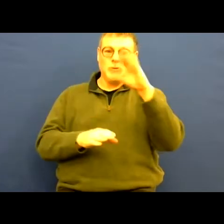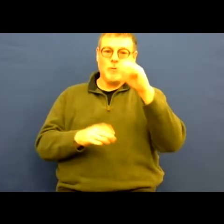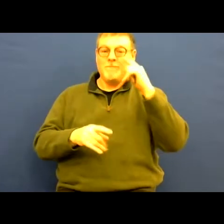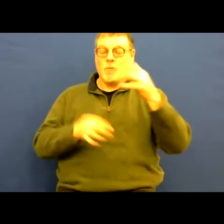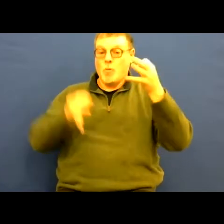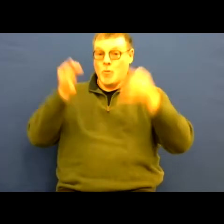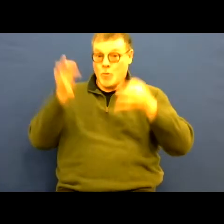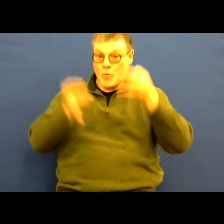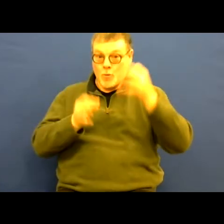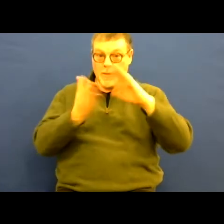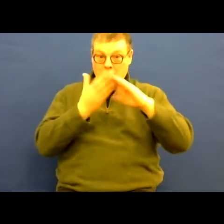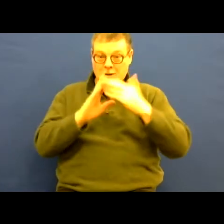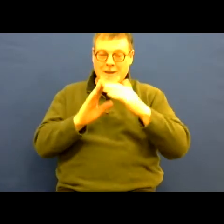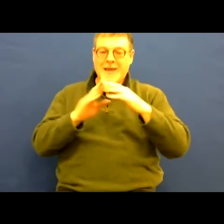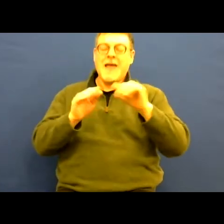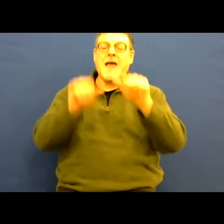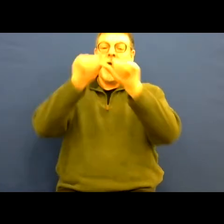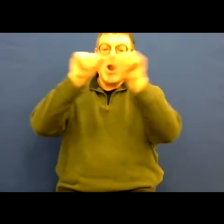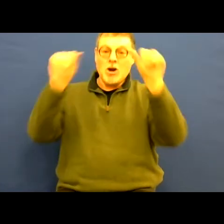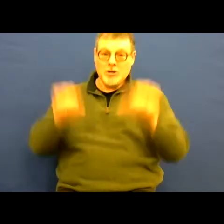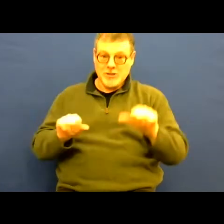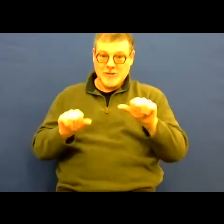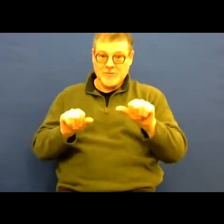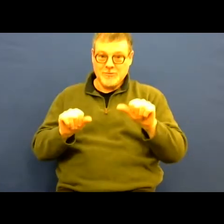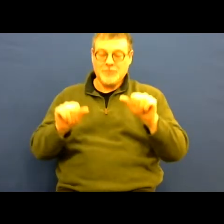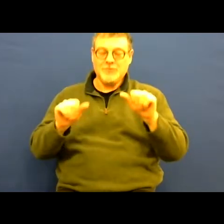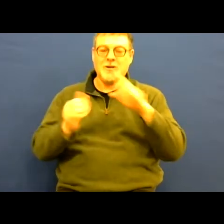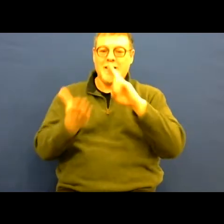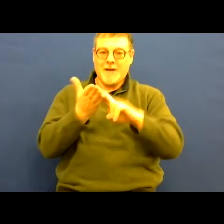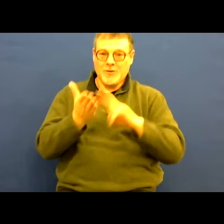Court Architecture Contract. Seconded.